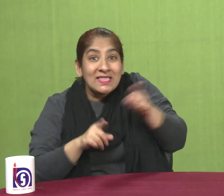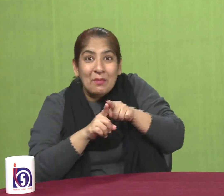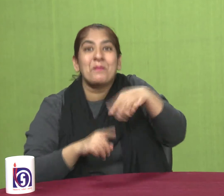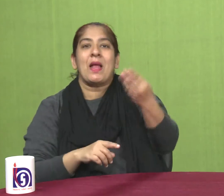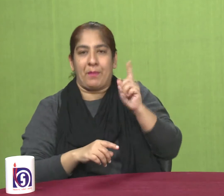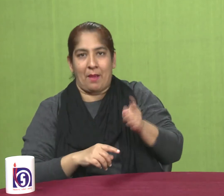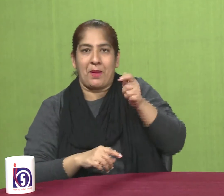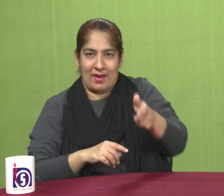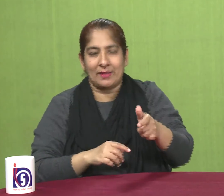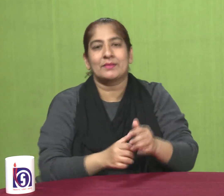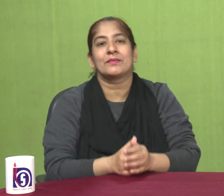ways.